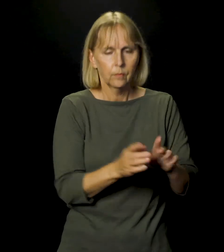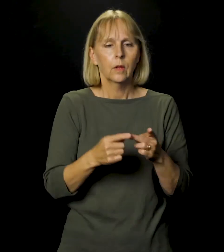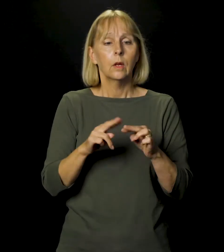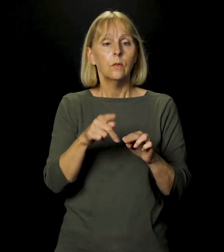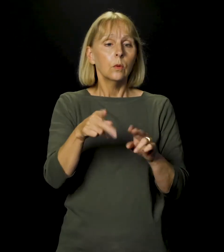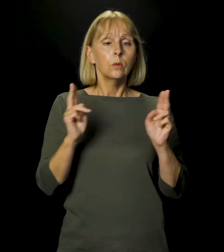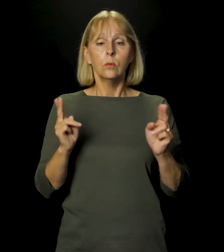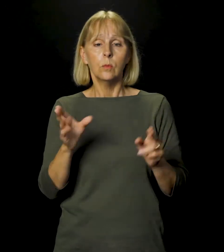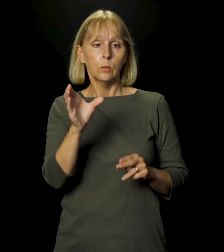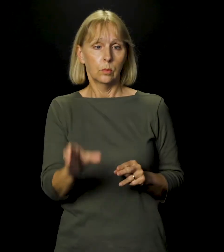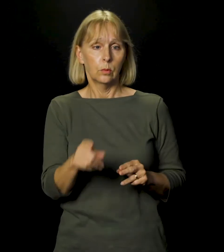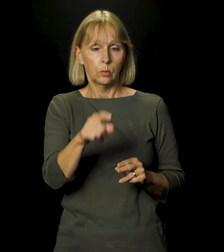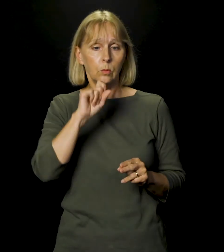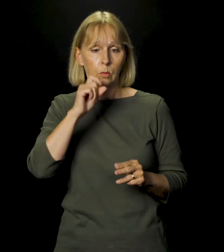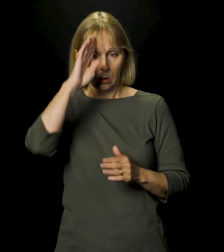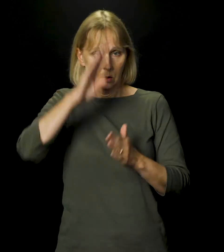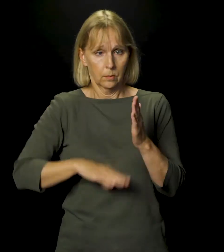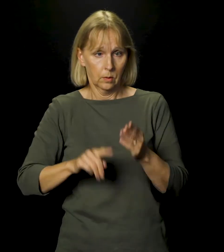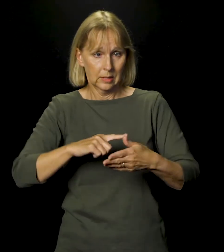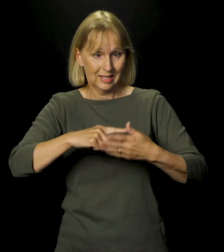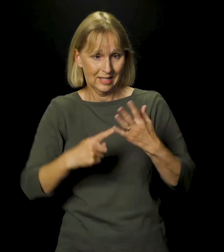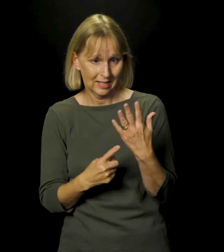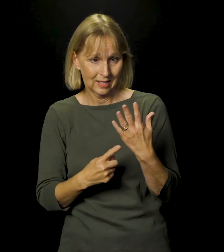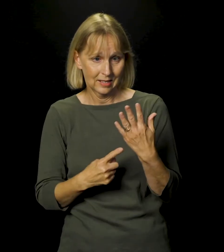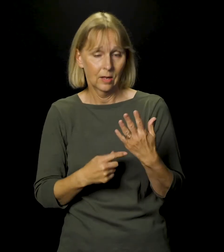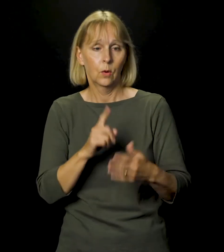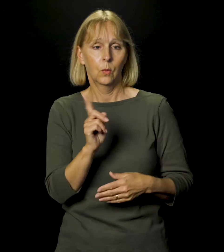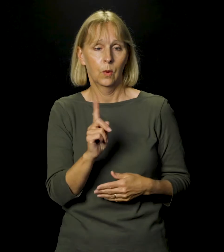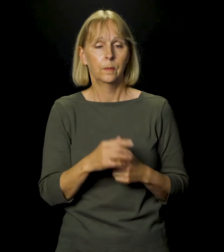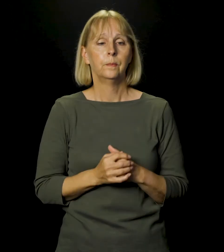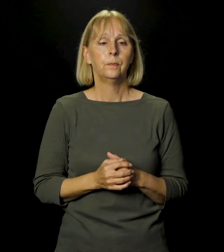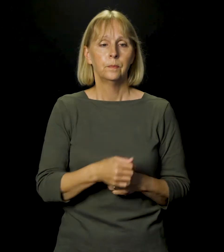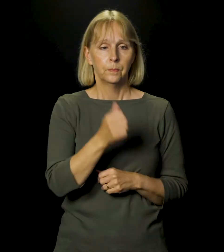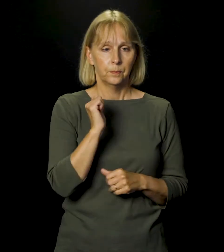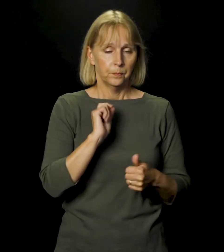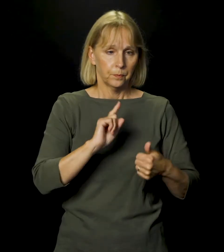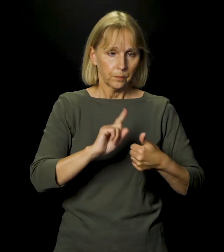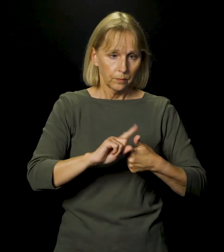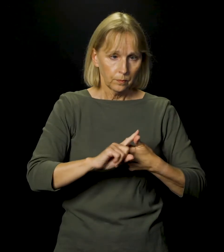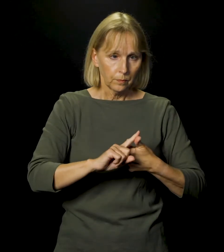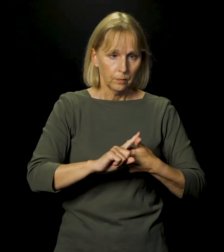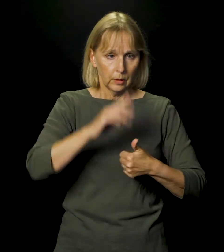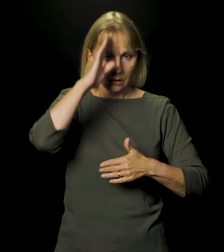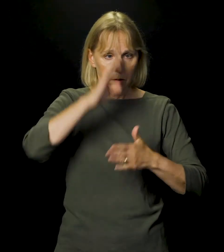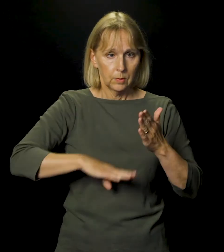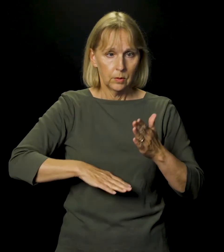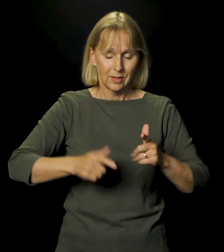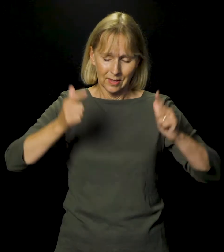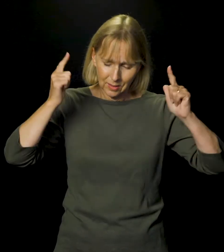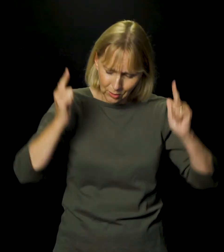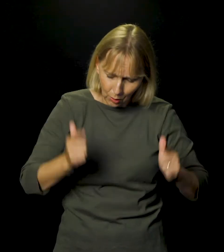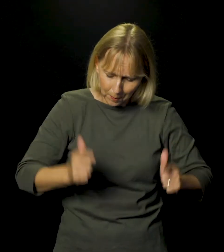most likely to experience these six things. You're likely to experience a flood of